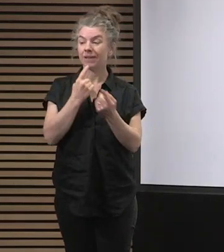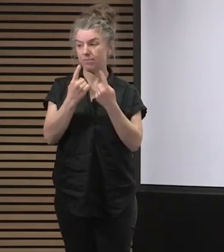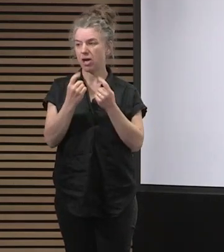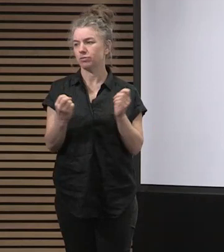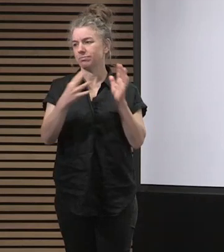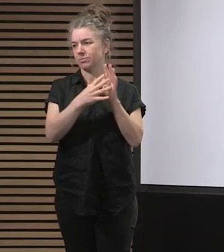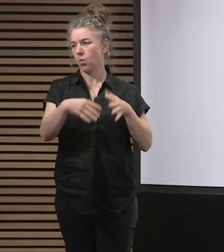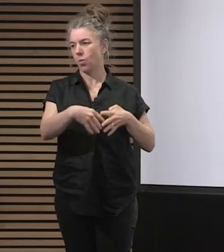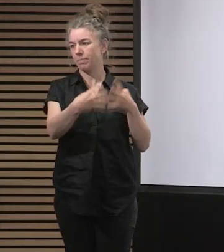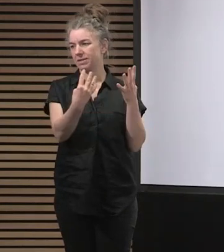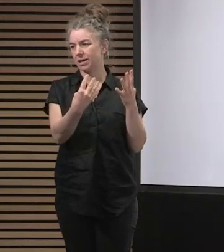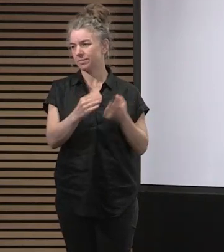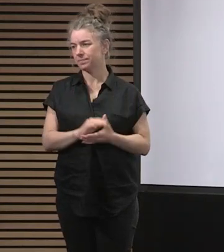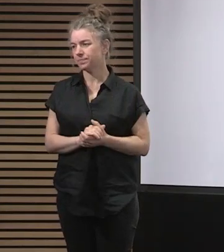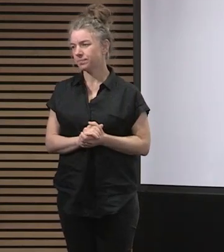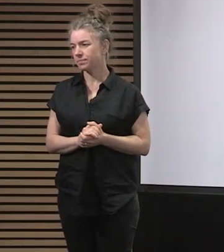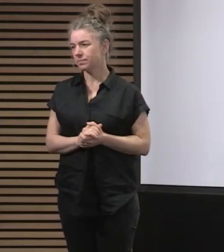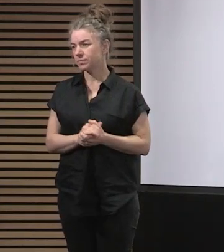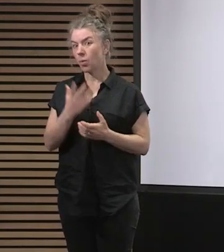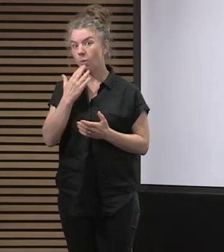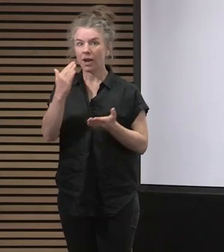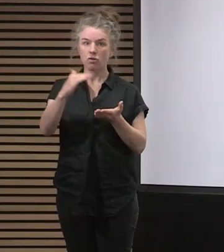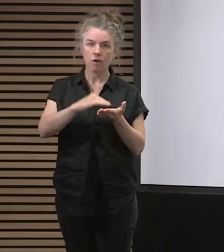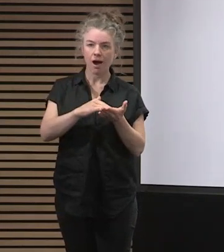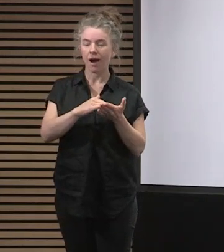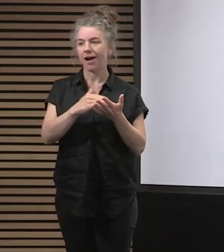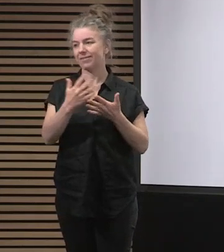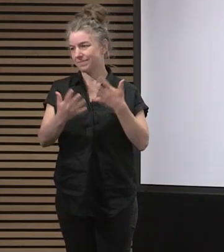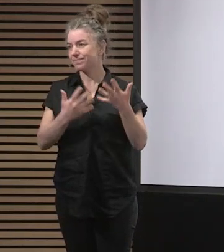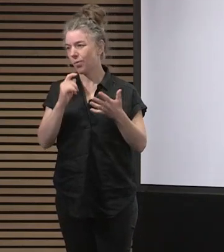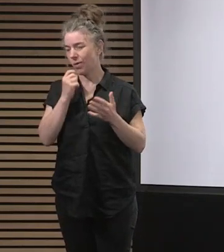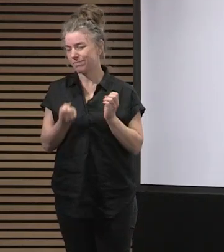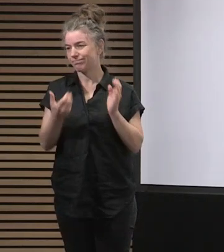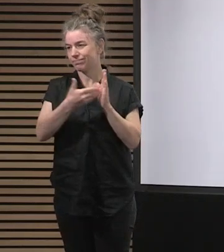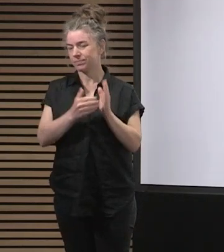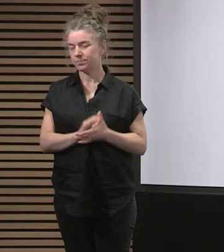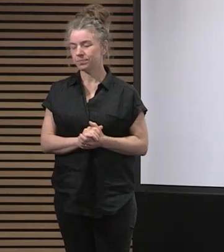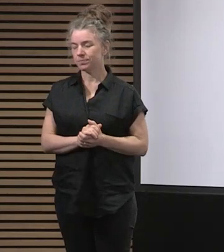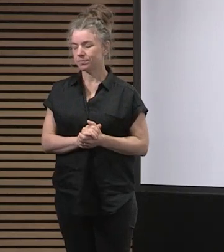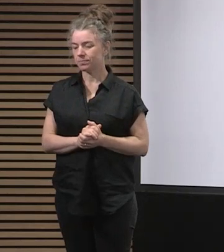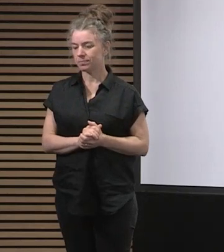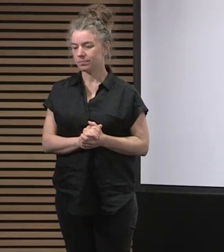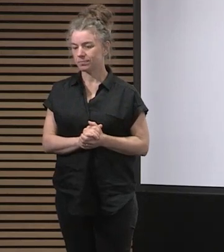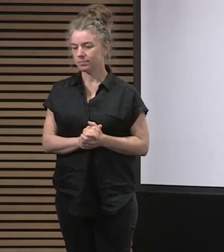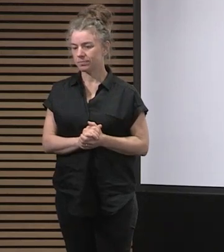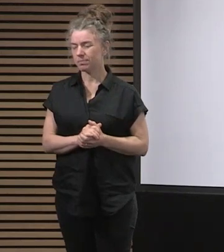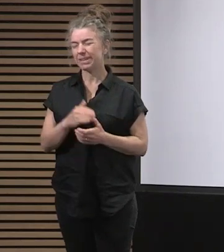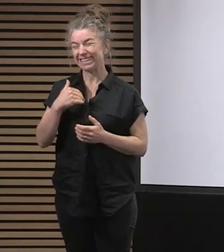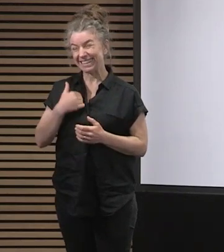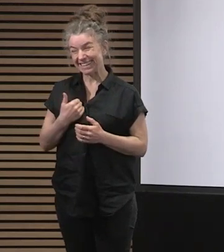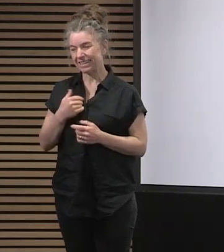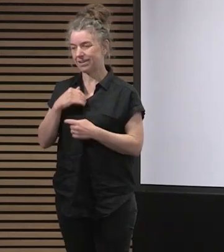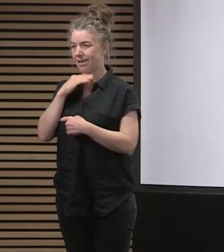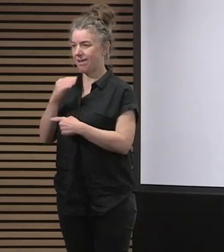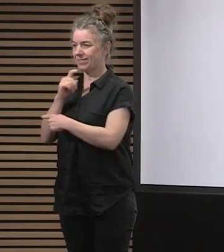and just show the expectation around the additional ventilators. Of course, the corollary of that is ensuring we have enough staff trained, and so